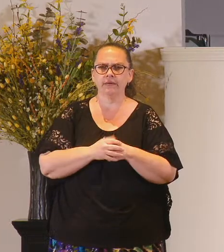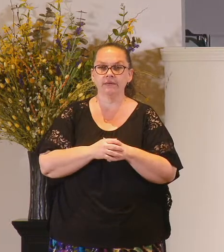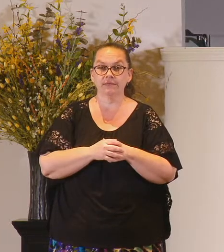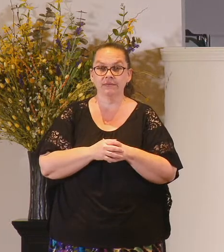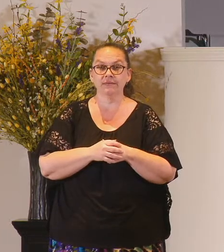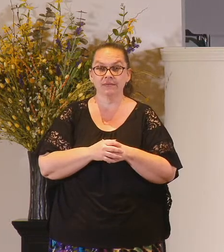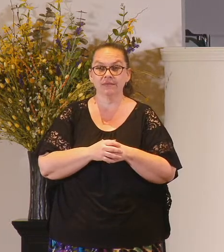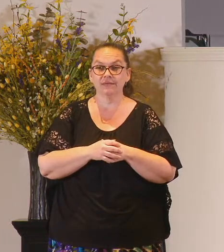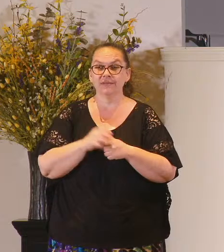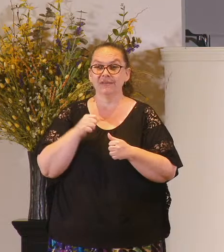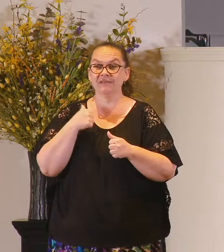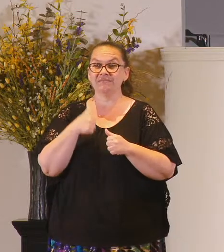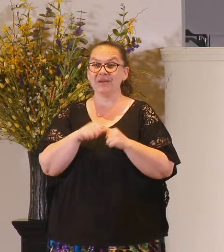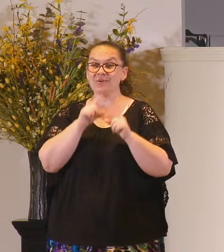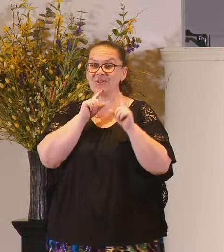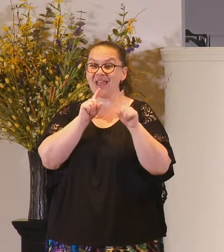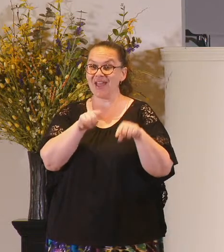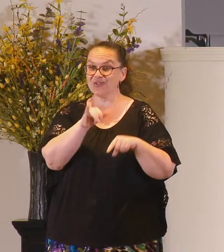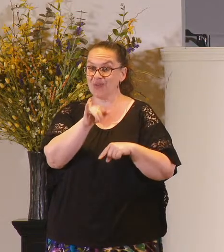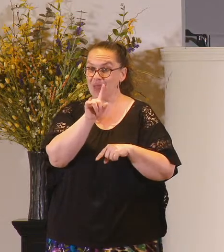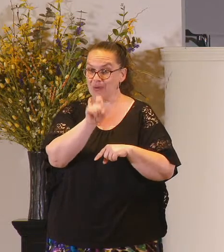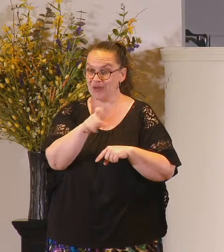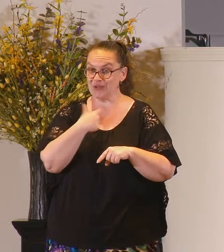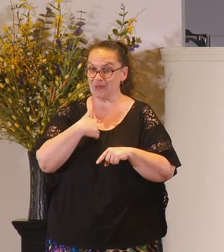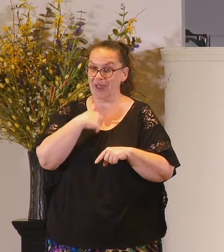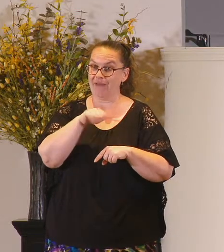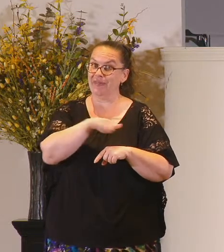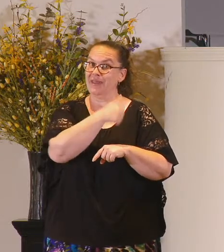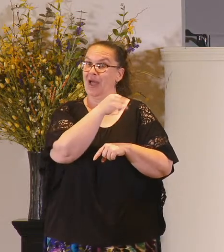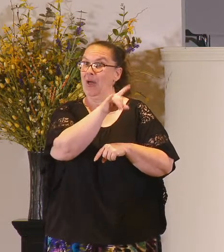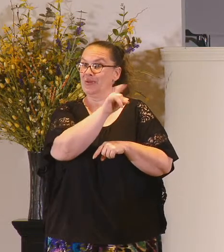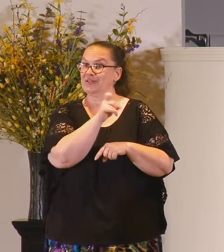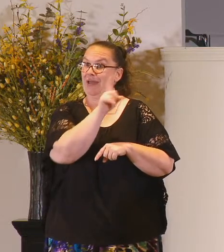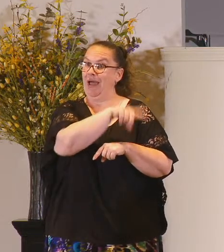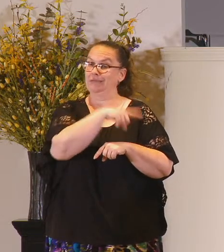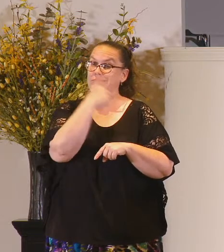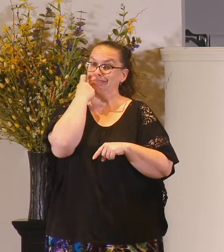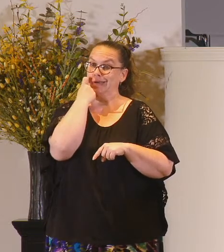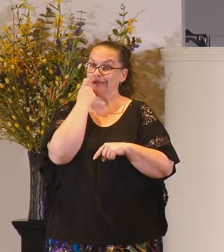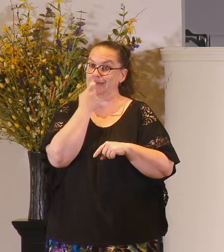Well, you remember the answer to that question that we got on the other side of the lake?